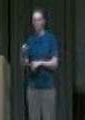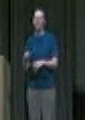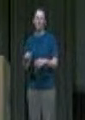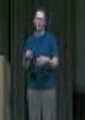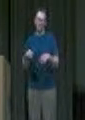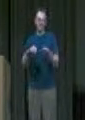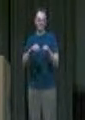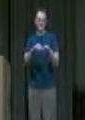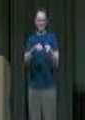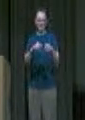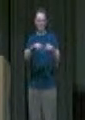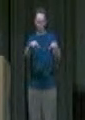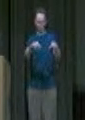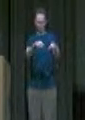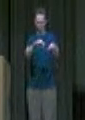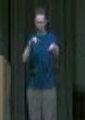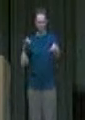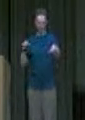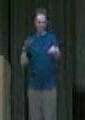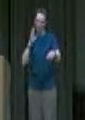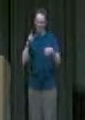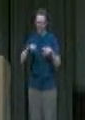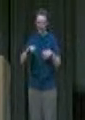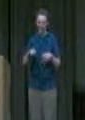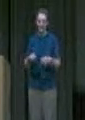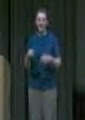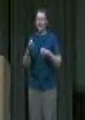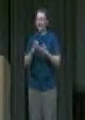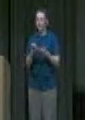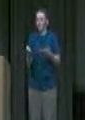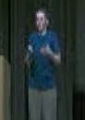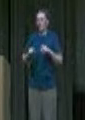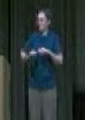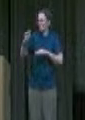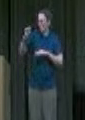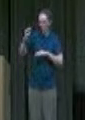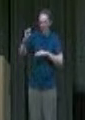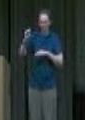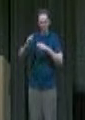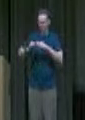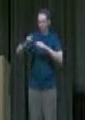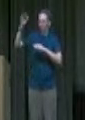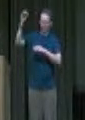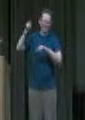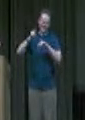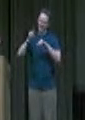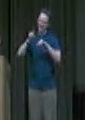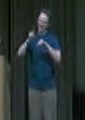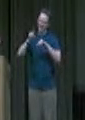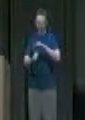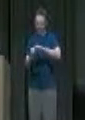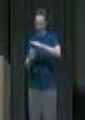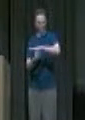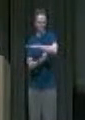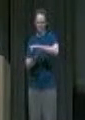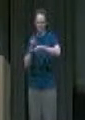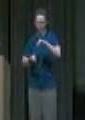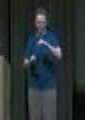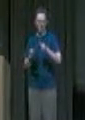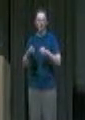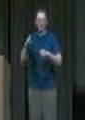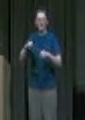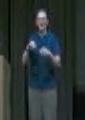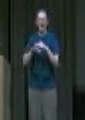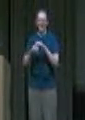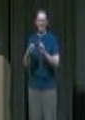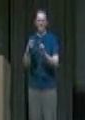dam. And a lot of their equipment is too tall to go under the bridge. And so they need an access point on that side of Front